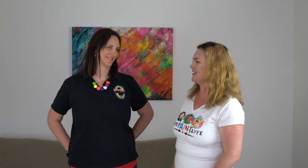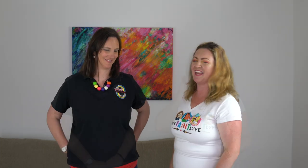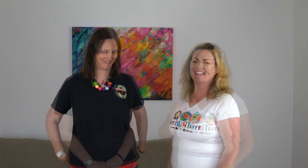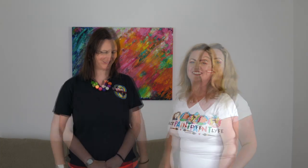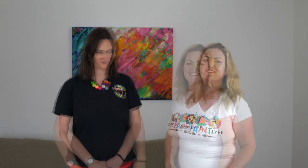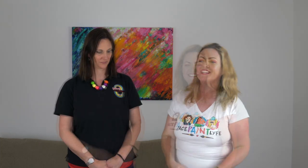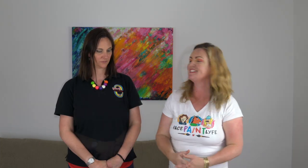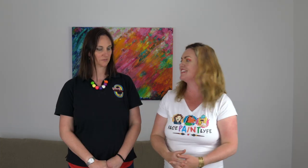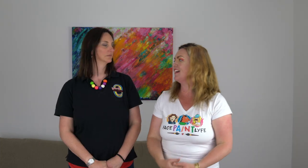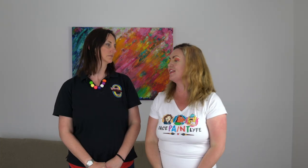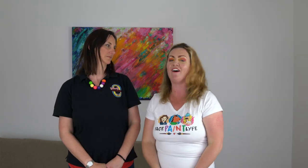Okay, let's start with hi.